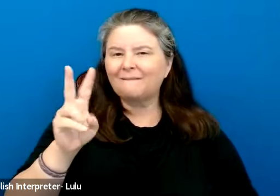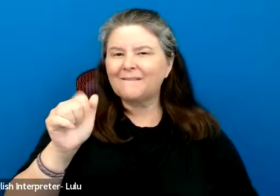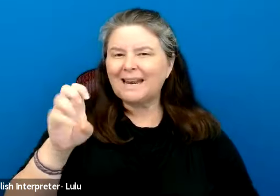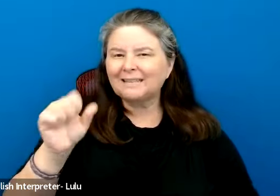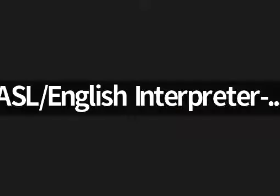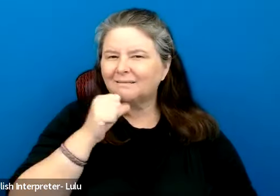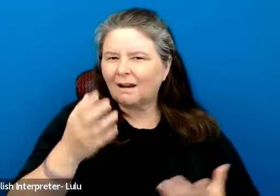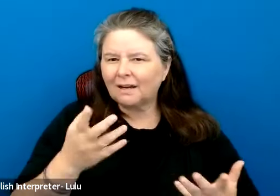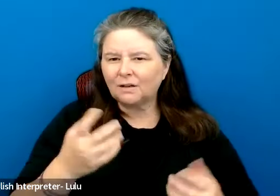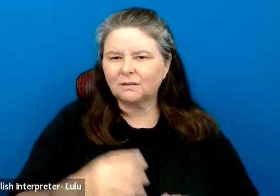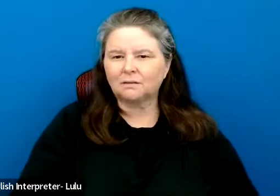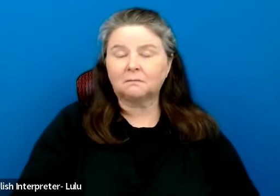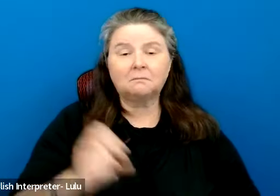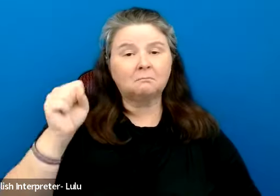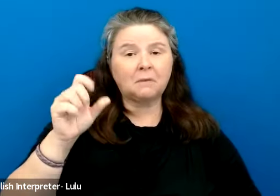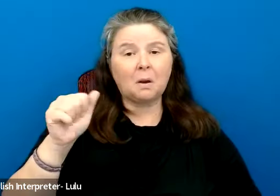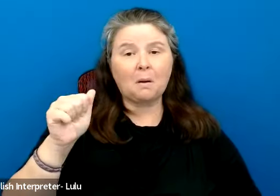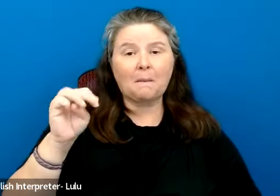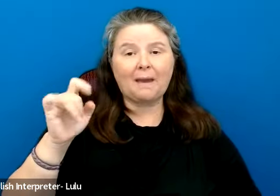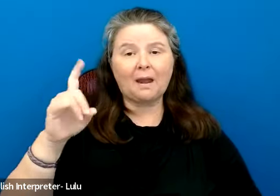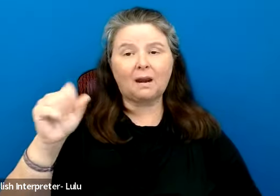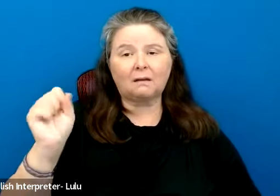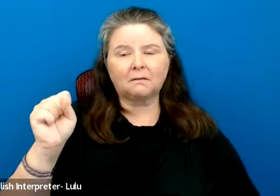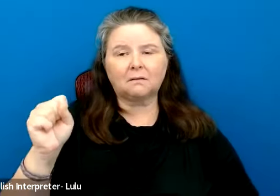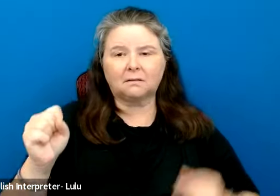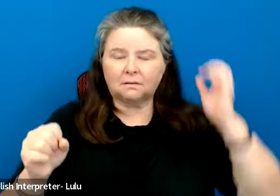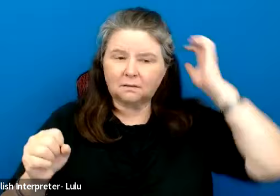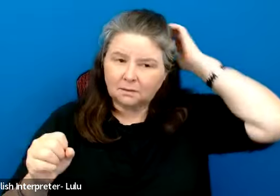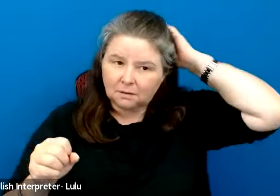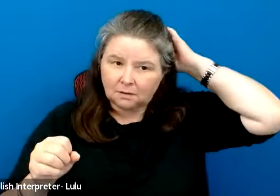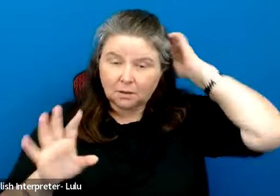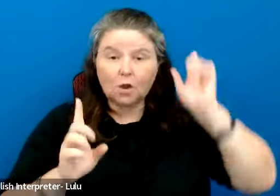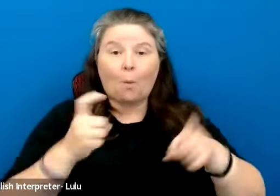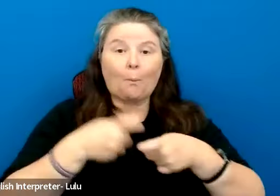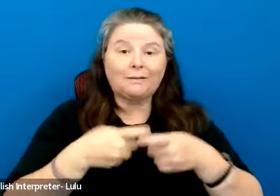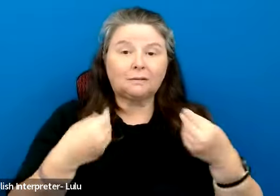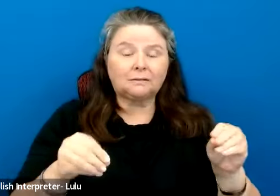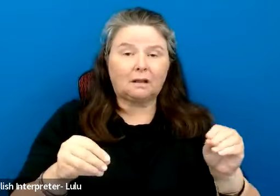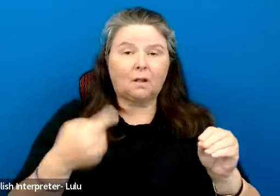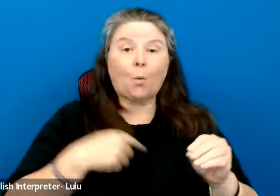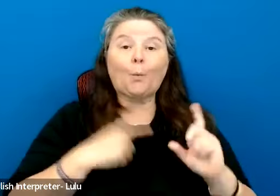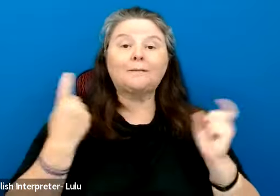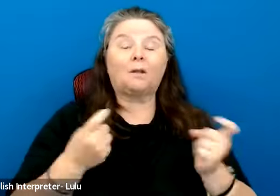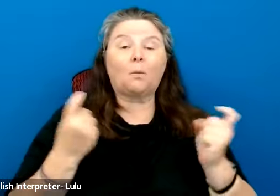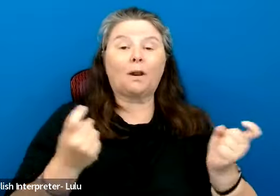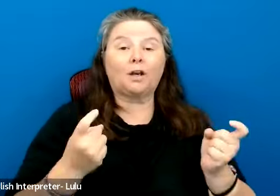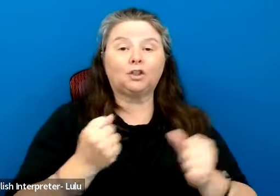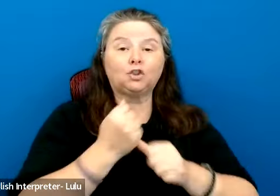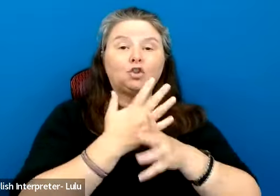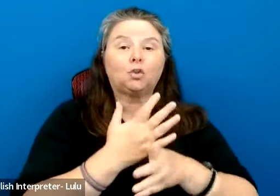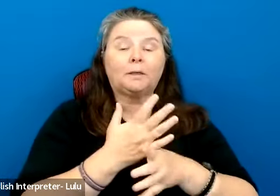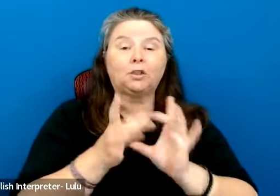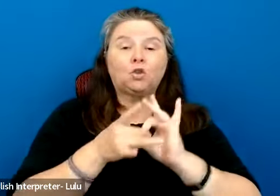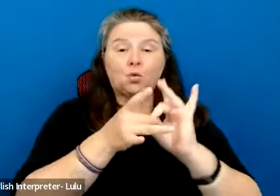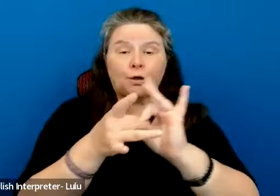in. Sure, I can do that. The pretzel sales. So we celebrated German Unity